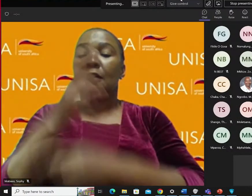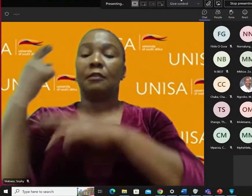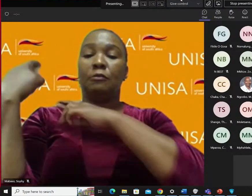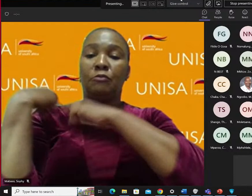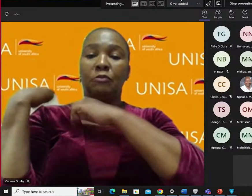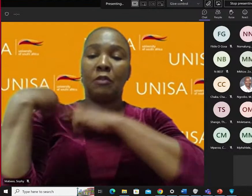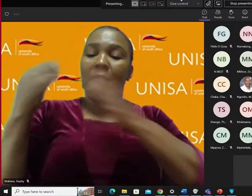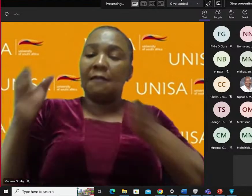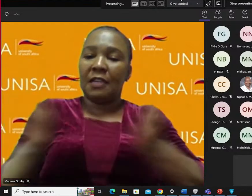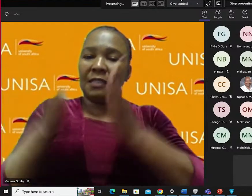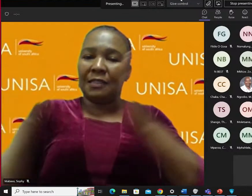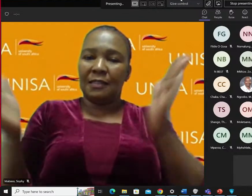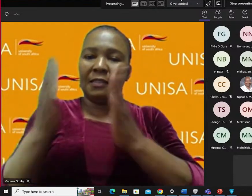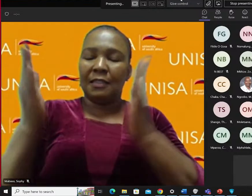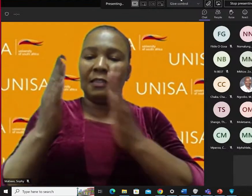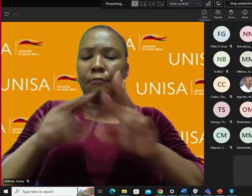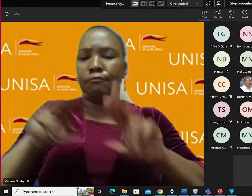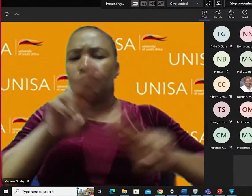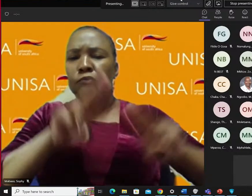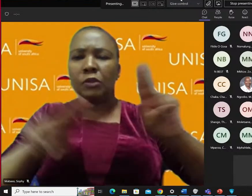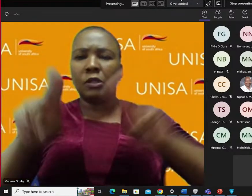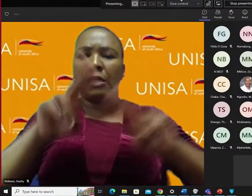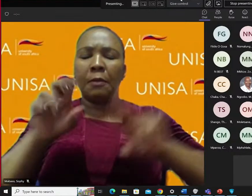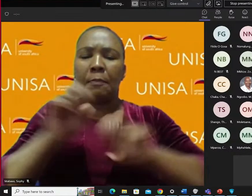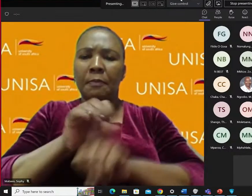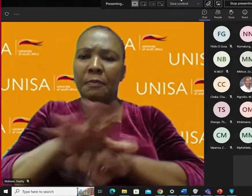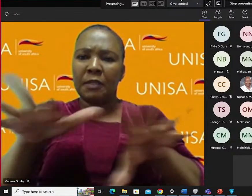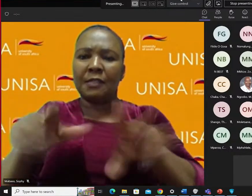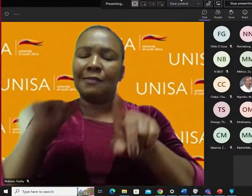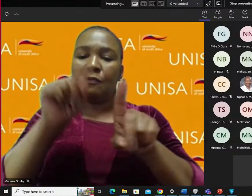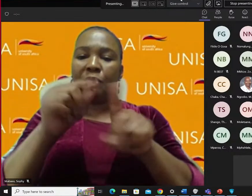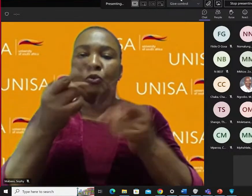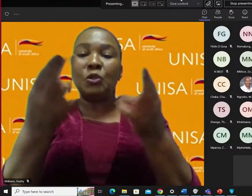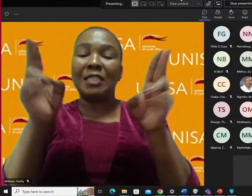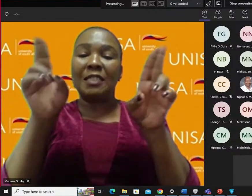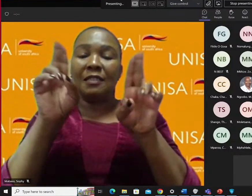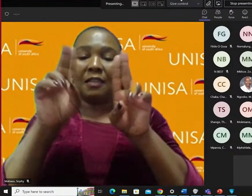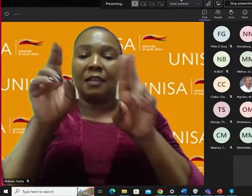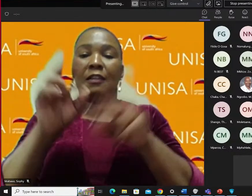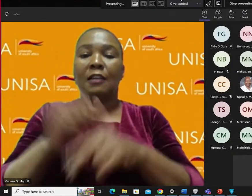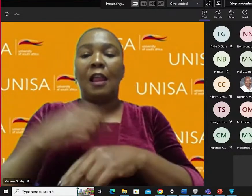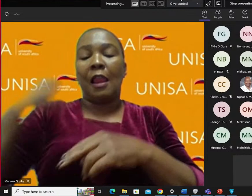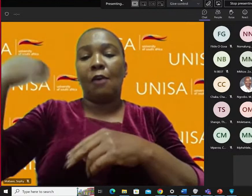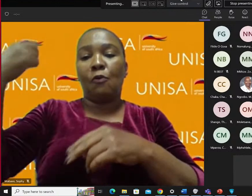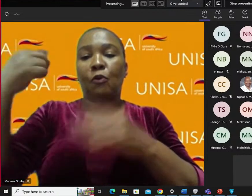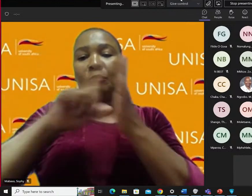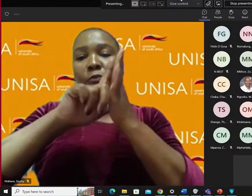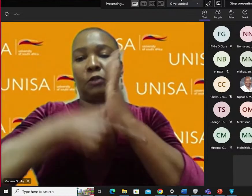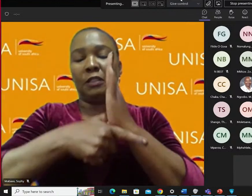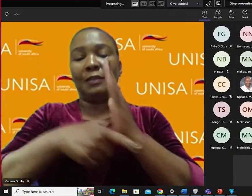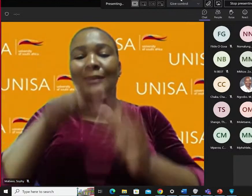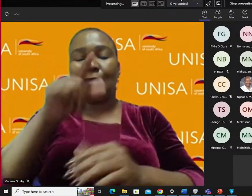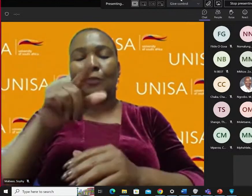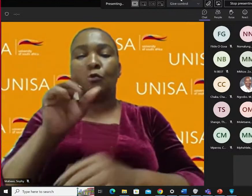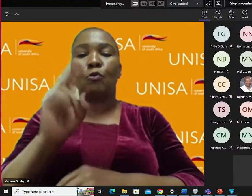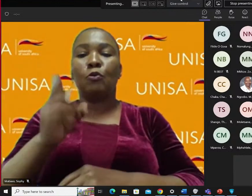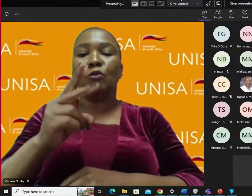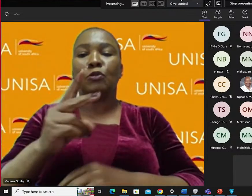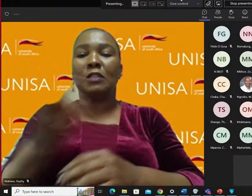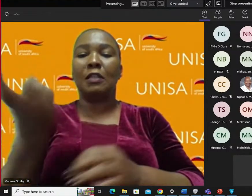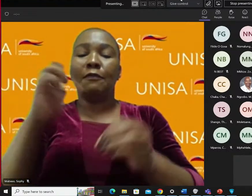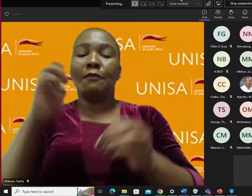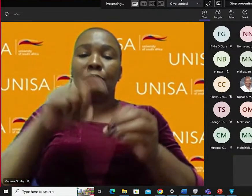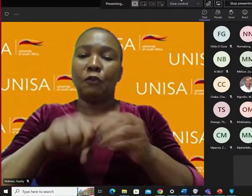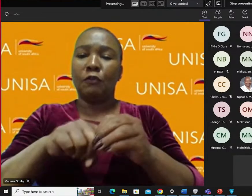and monitoring of the implementation of the UNISA language policy. She's also actively involved in